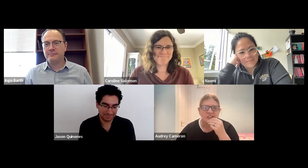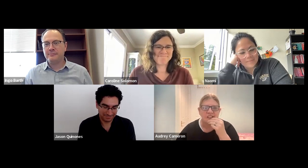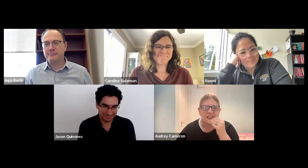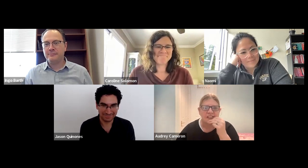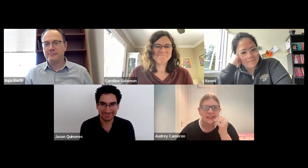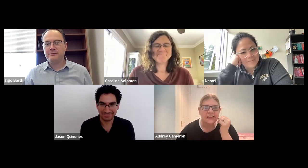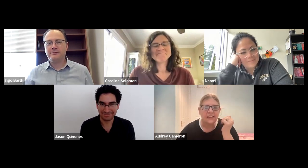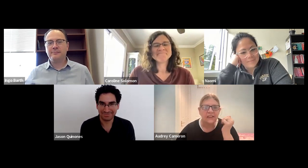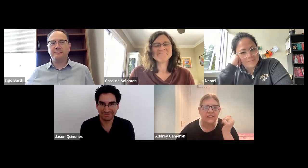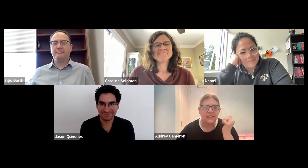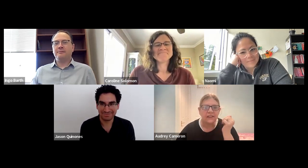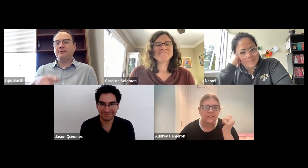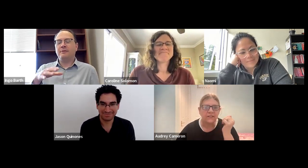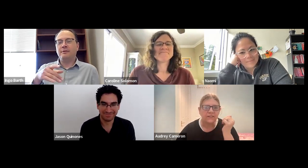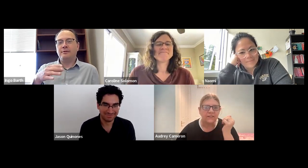All right, and now Jason, why don't you pick one?